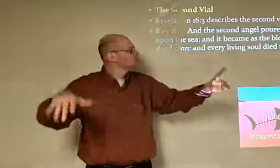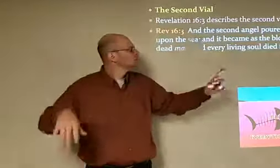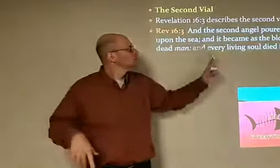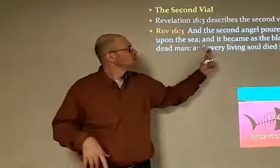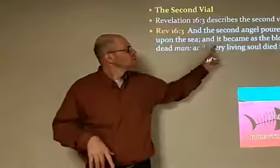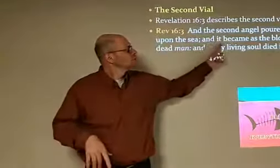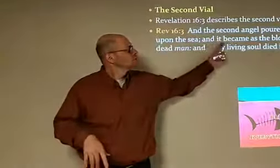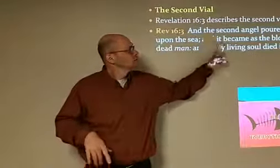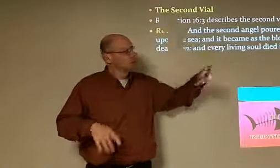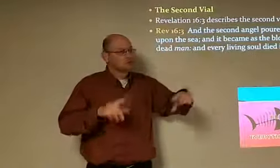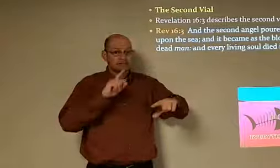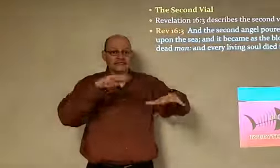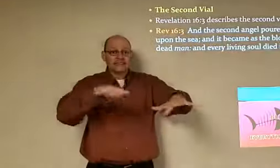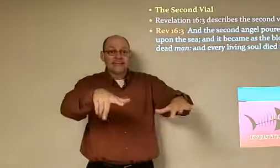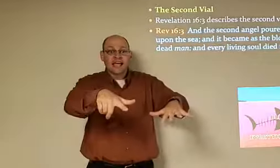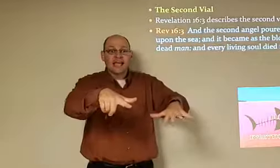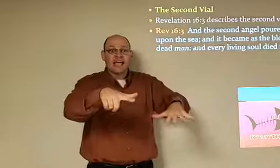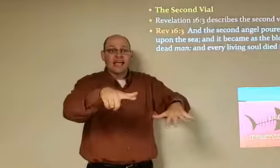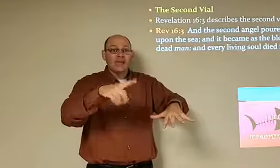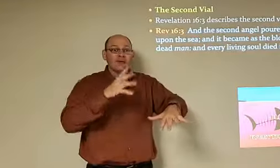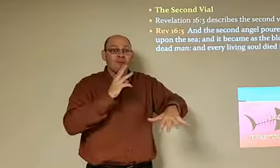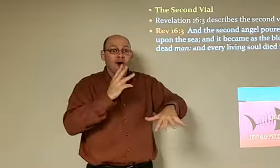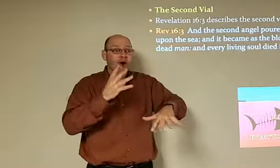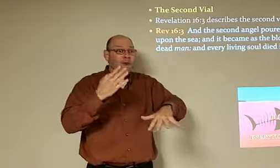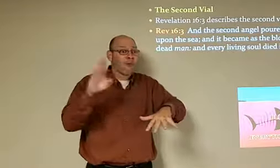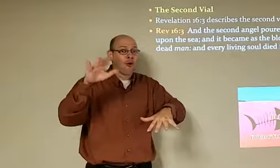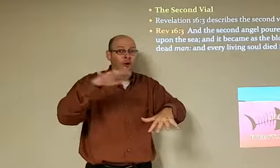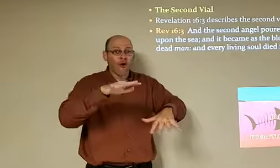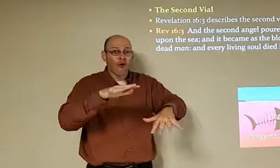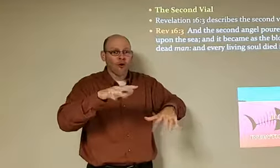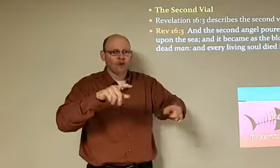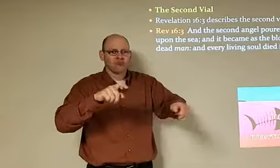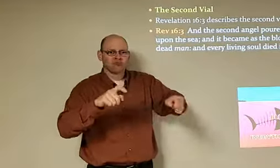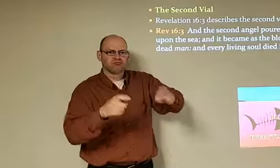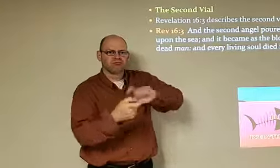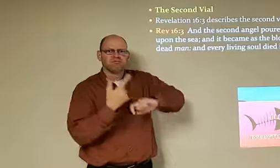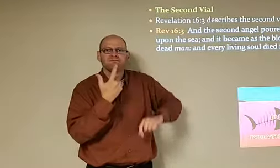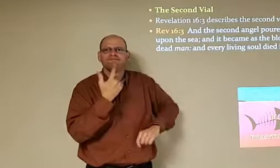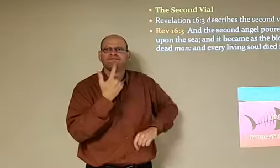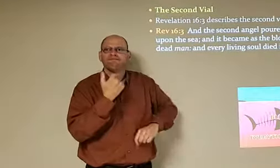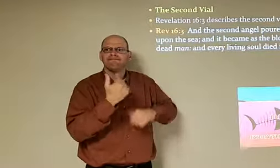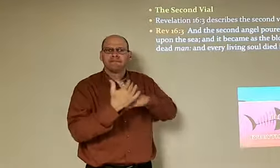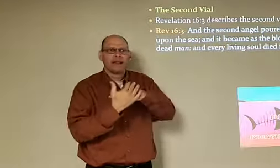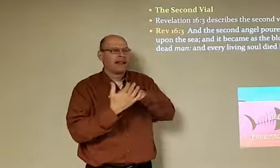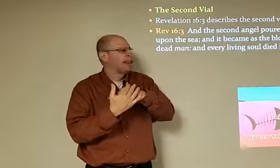it became as the blood of a dead man, and every living soul died in the